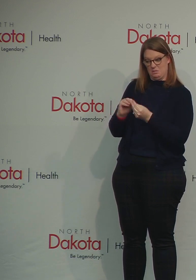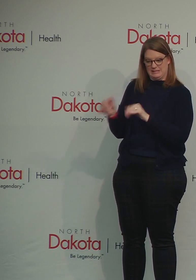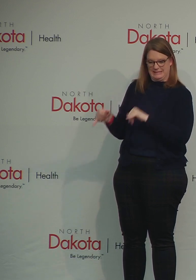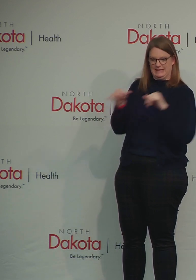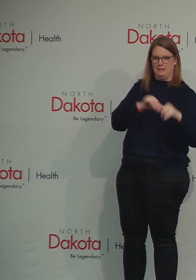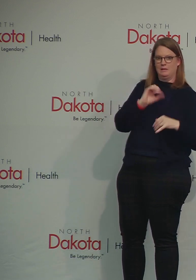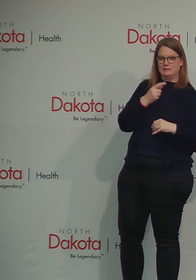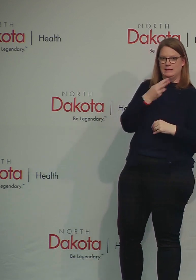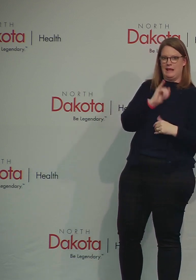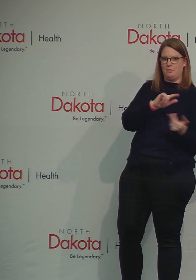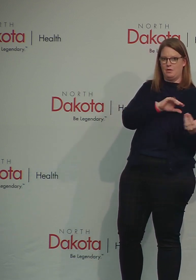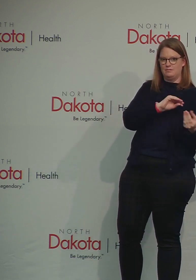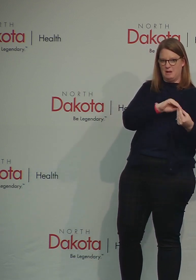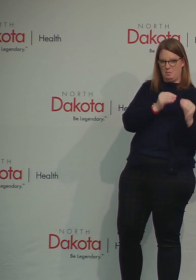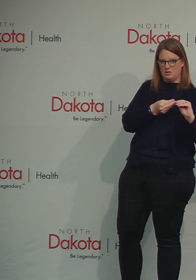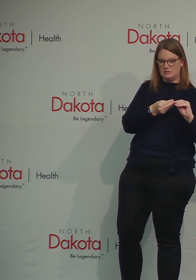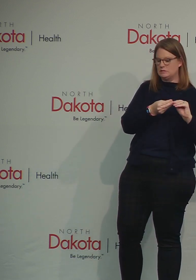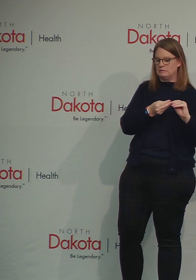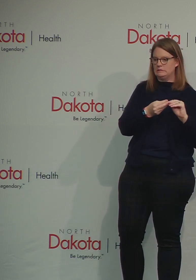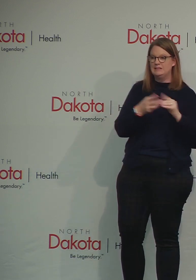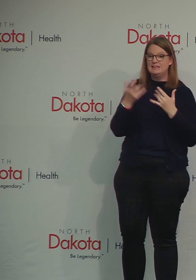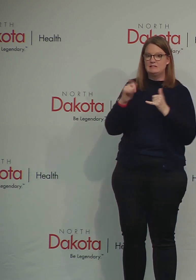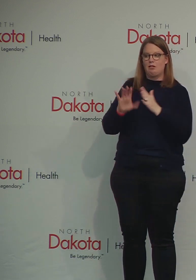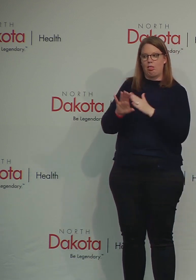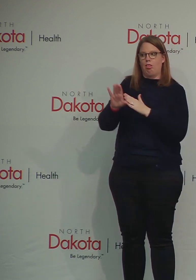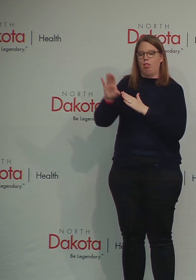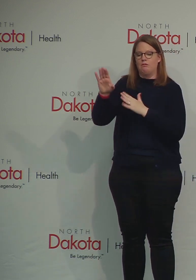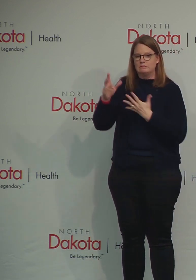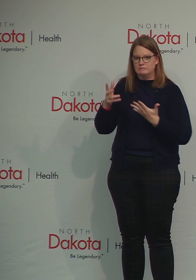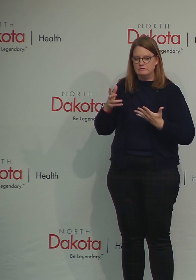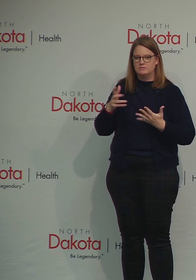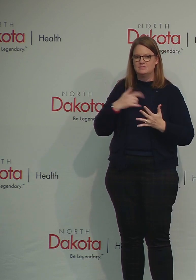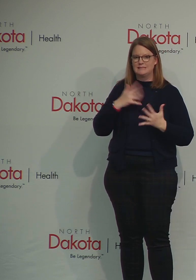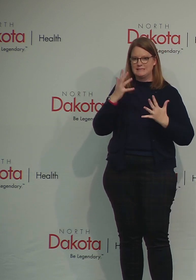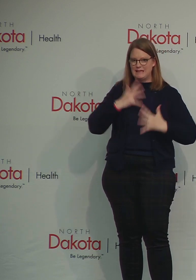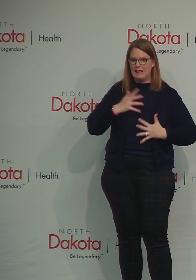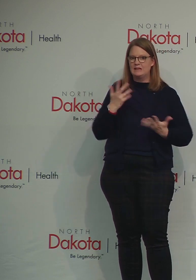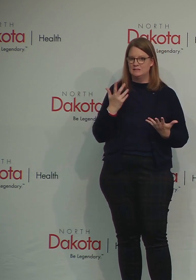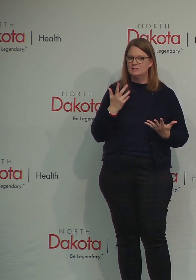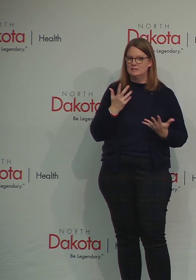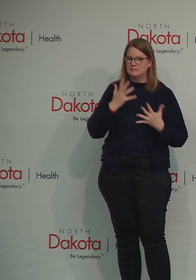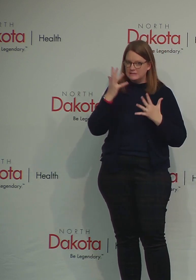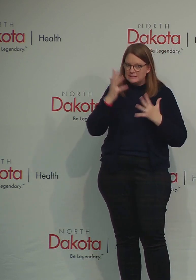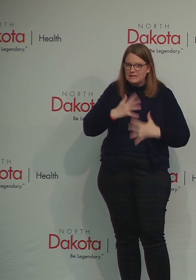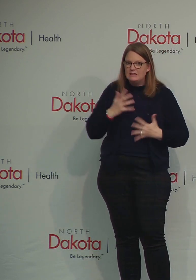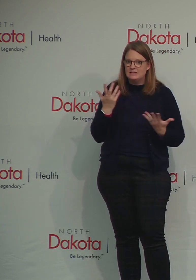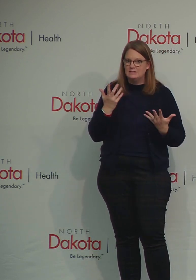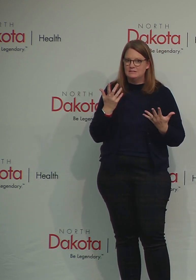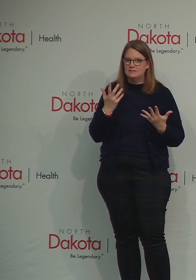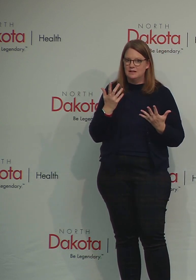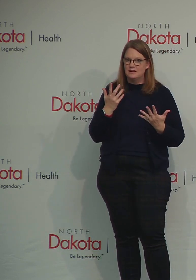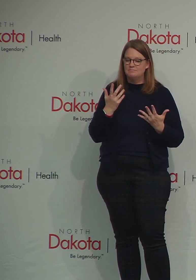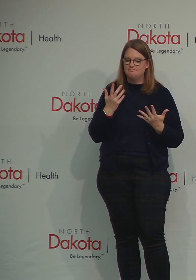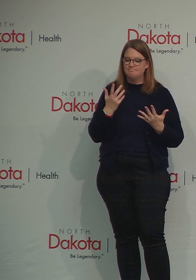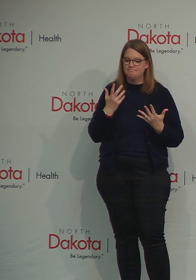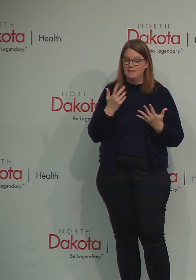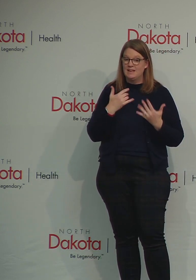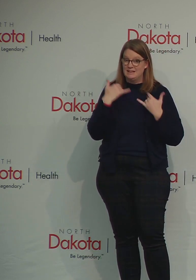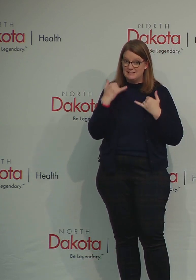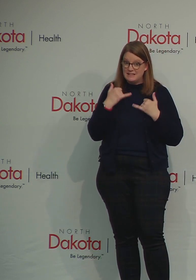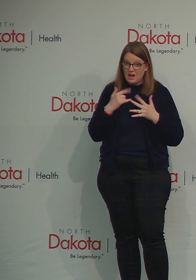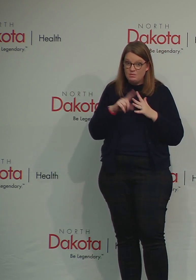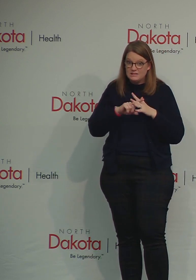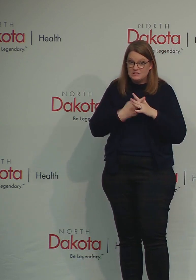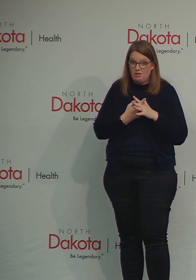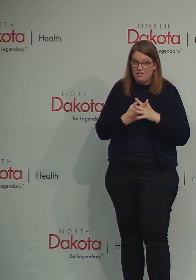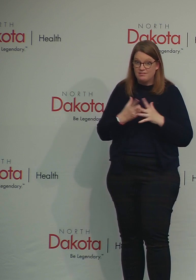numbers continue to climb, and sadly they would be expected to be a trailing indicator with cases. So we expect as we head into the holidays